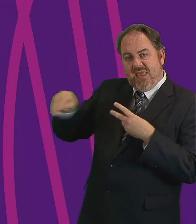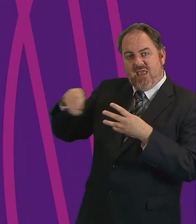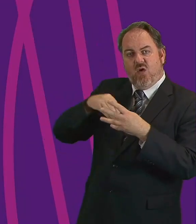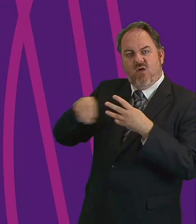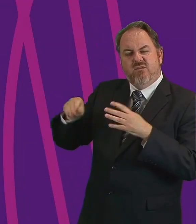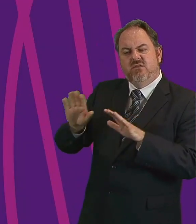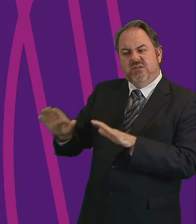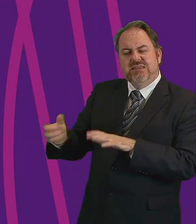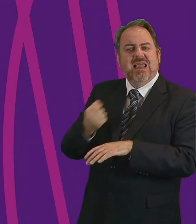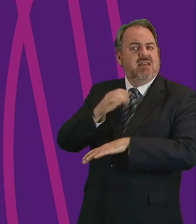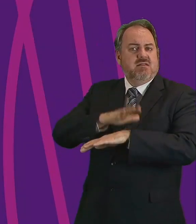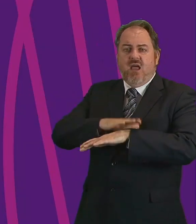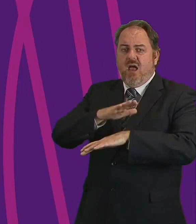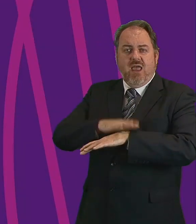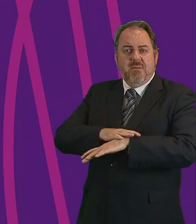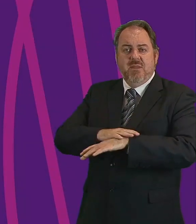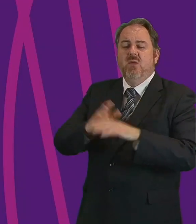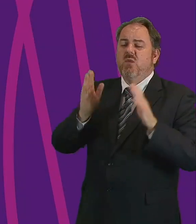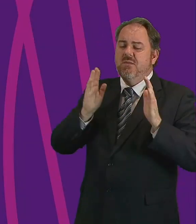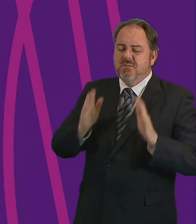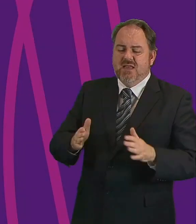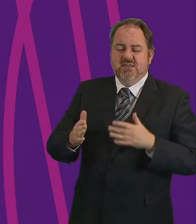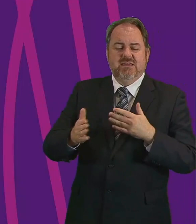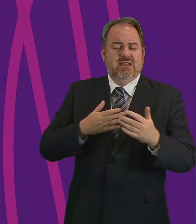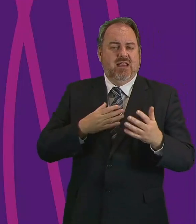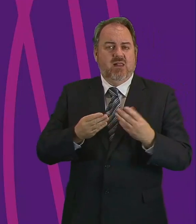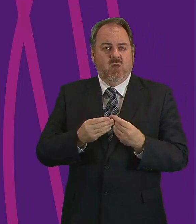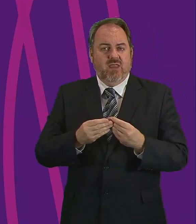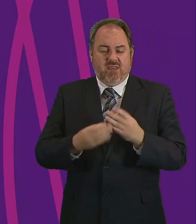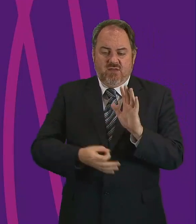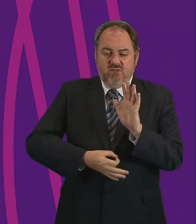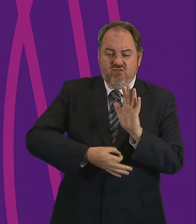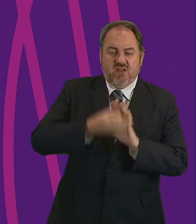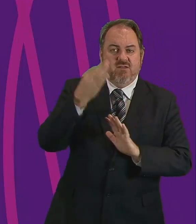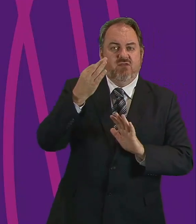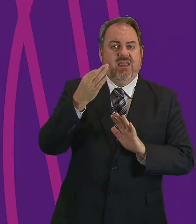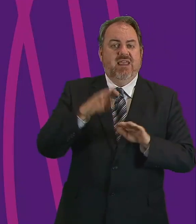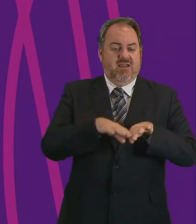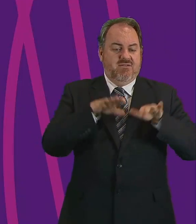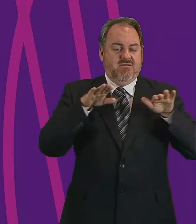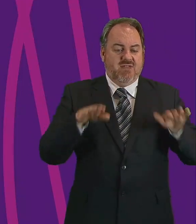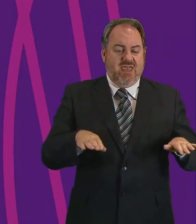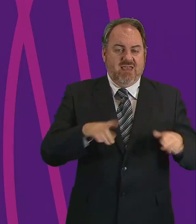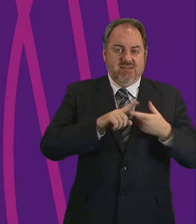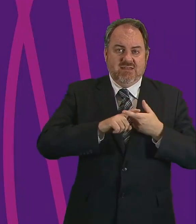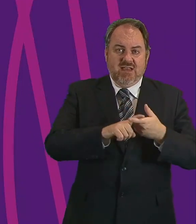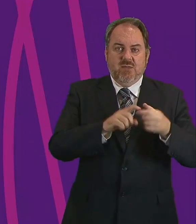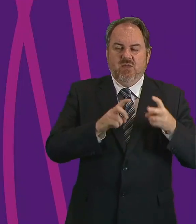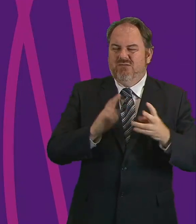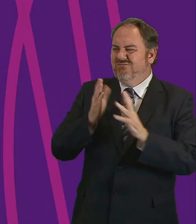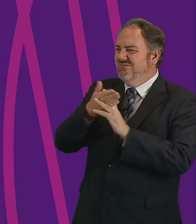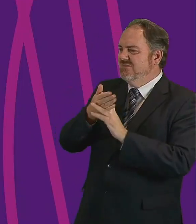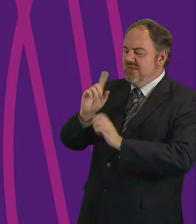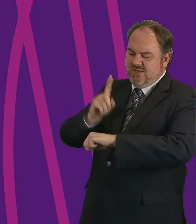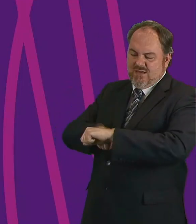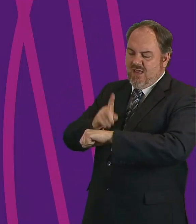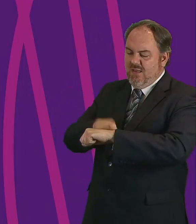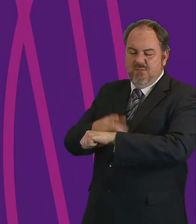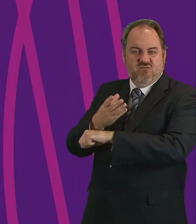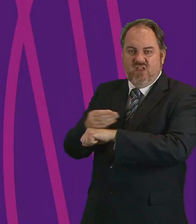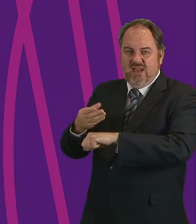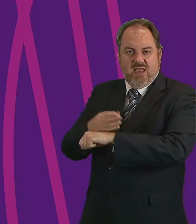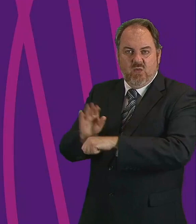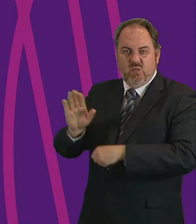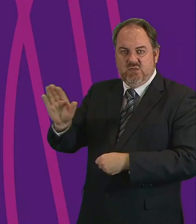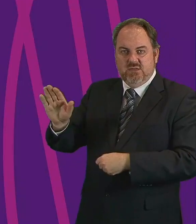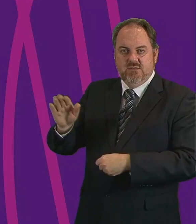not address the recovery in a way that's equitable and fair and sustainable, we risk what has become a health crisis becoming an economic crisis, becoming